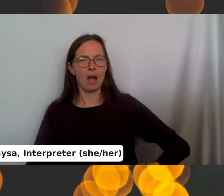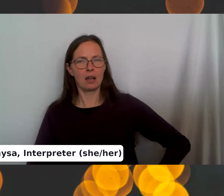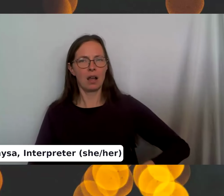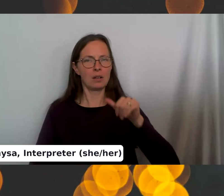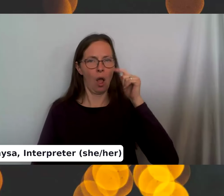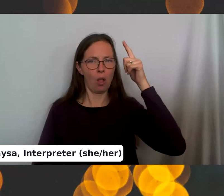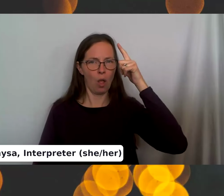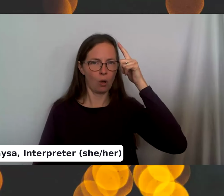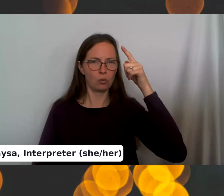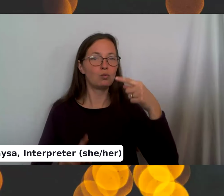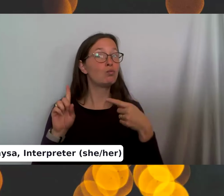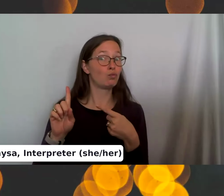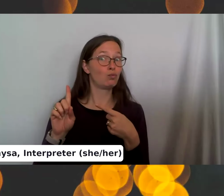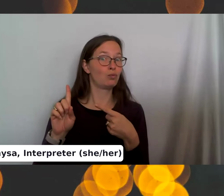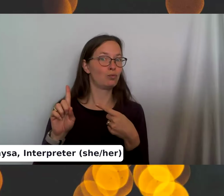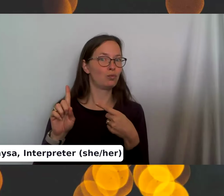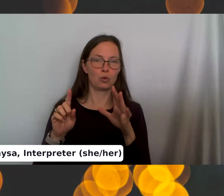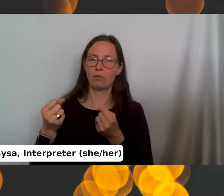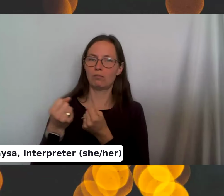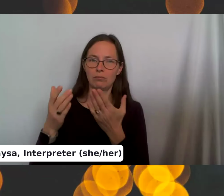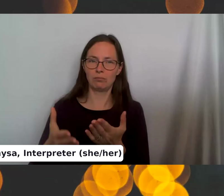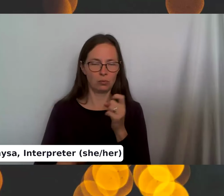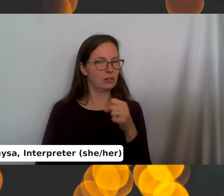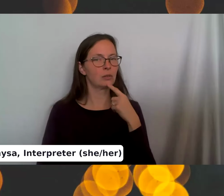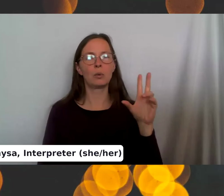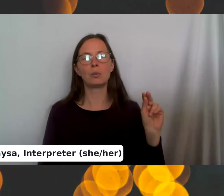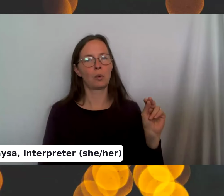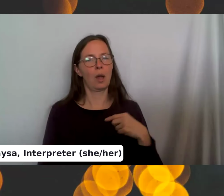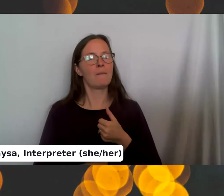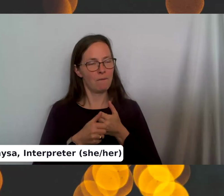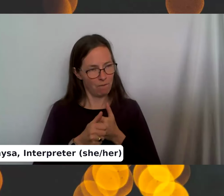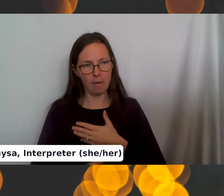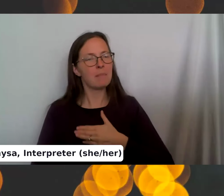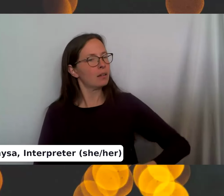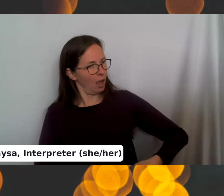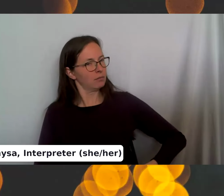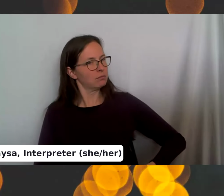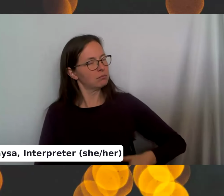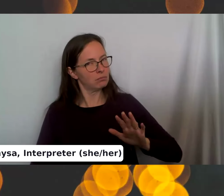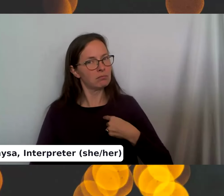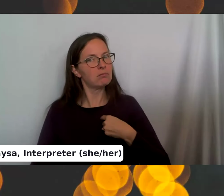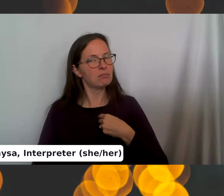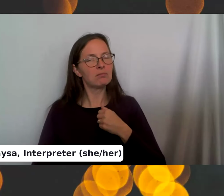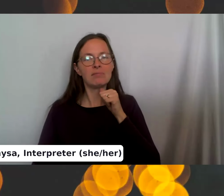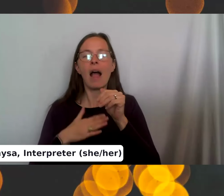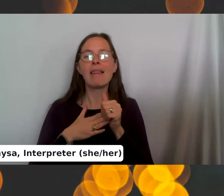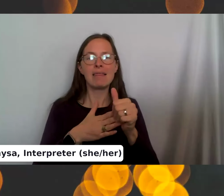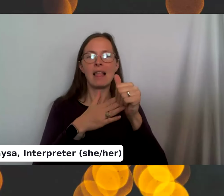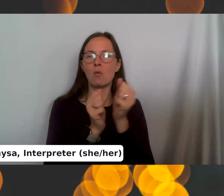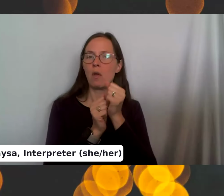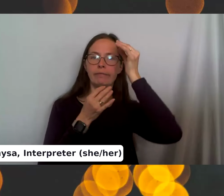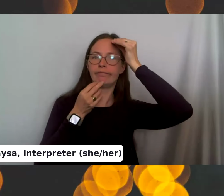your champion at the moment to say, nope, I'm following my gut rather than leading with the